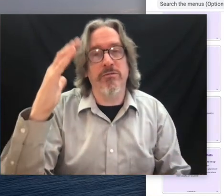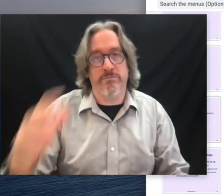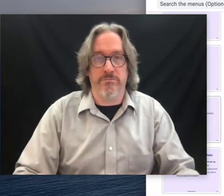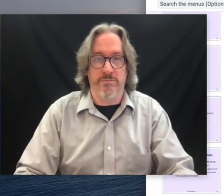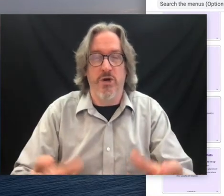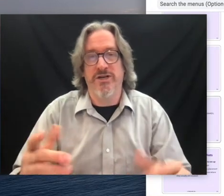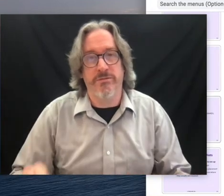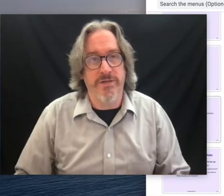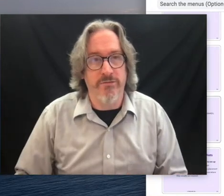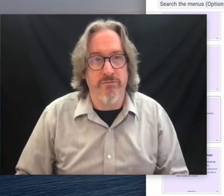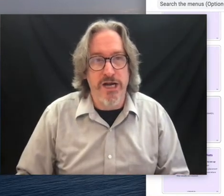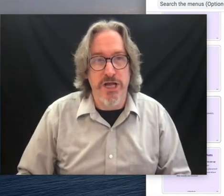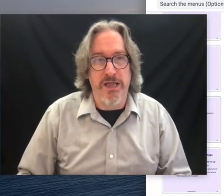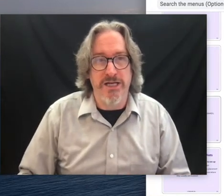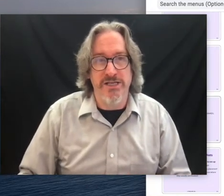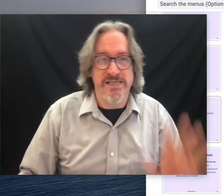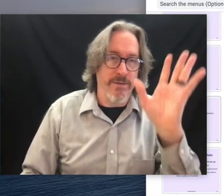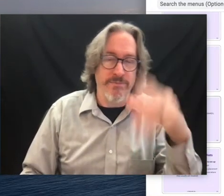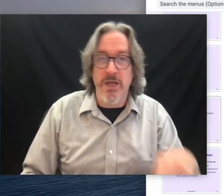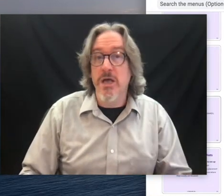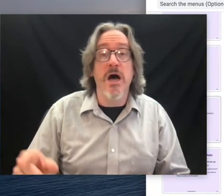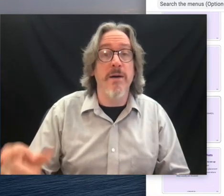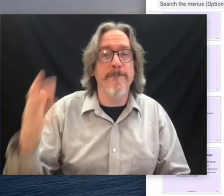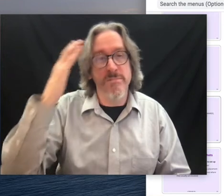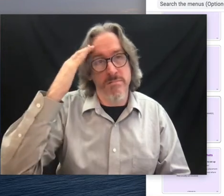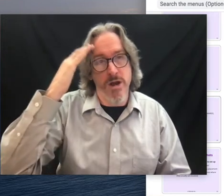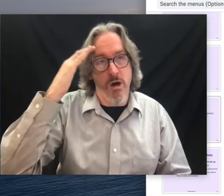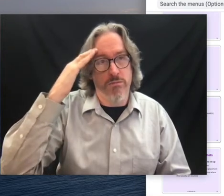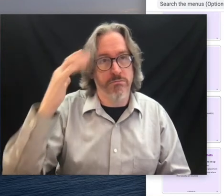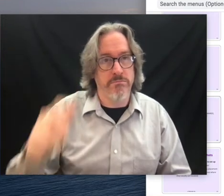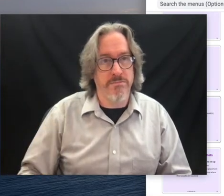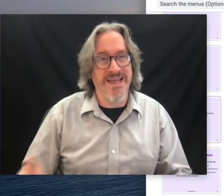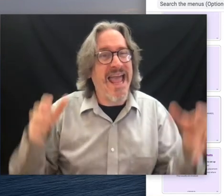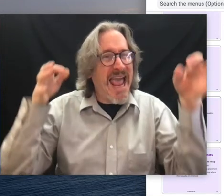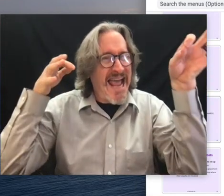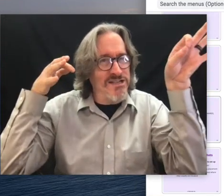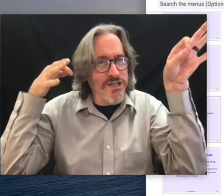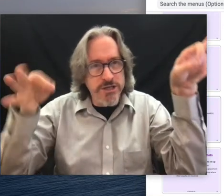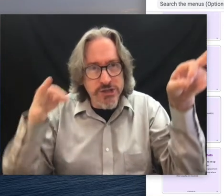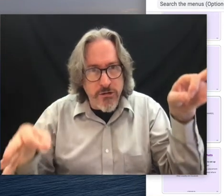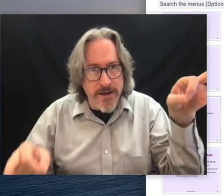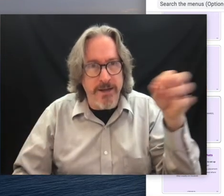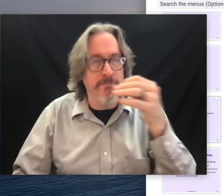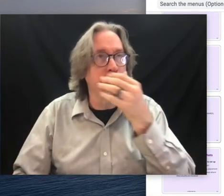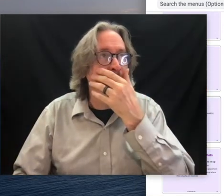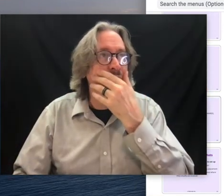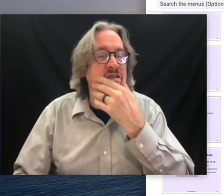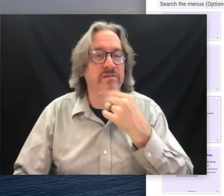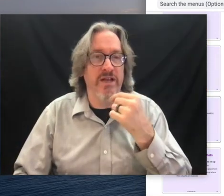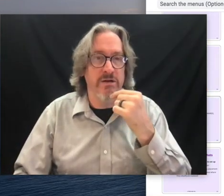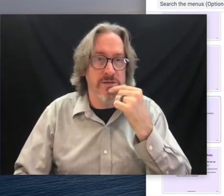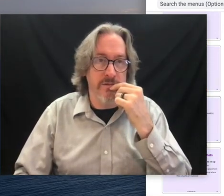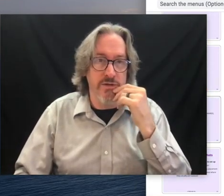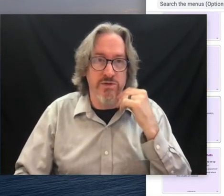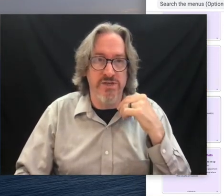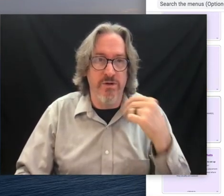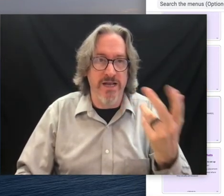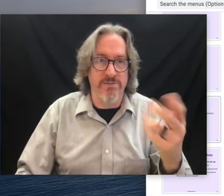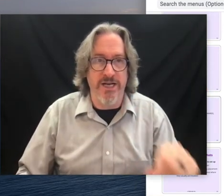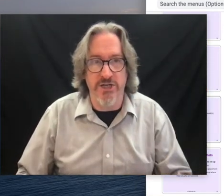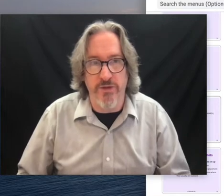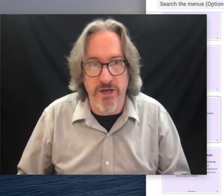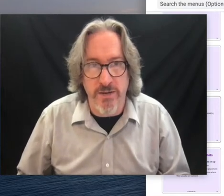Now, I should get rid of rationale in each of these. Anyway, no. As they're describing in the videos, there's this